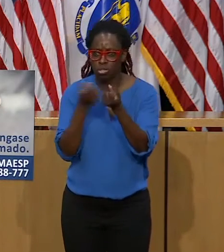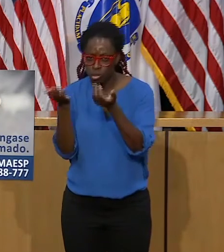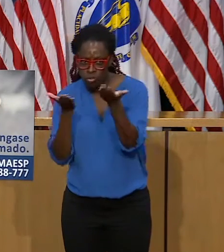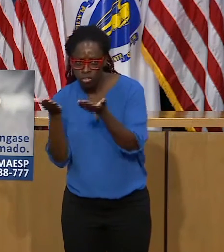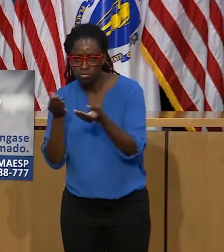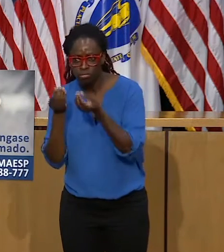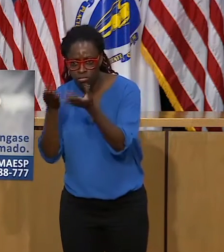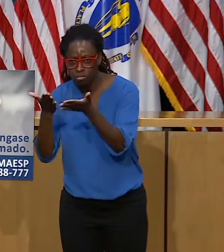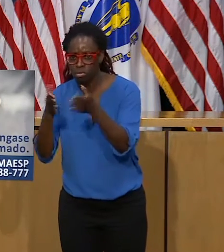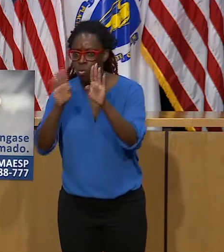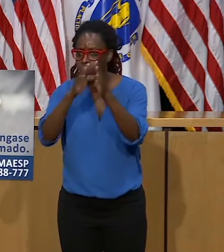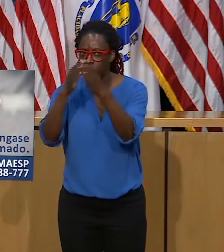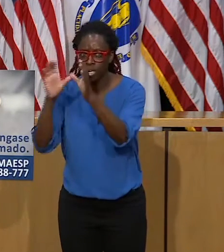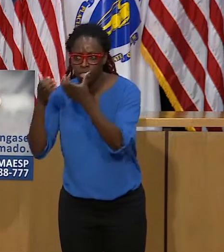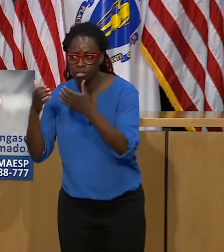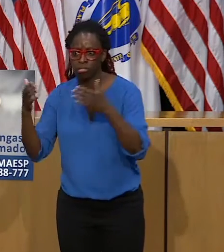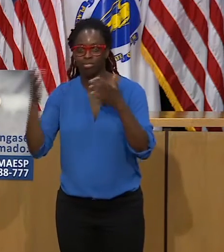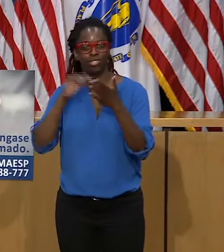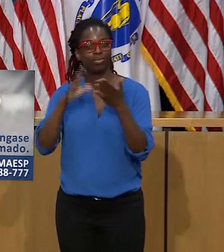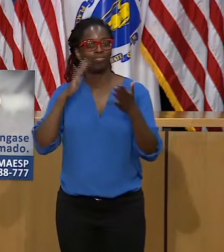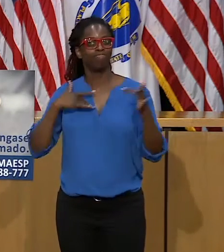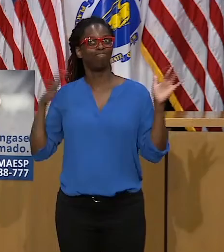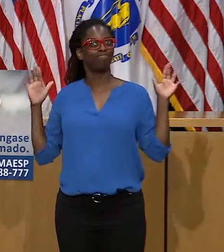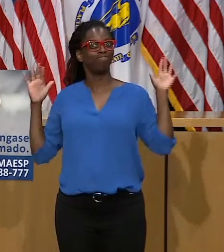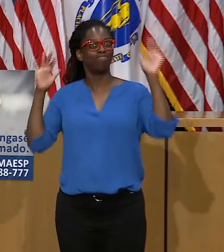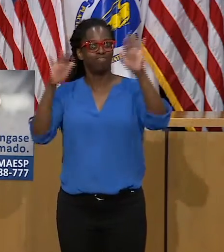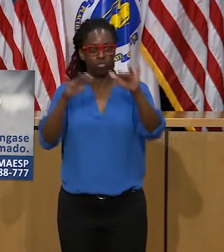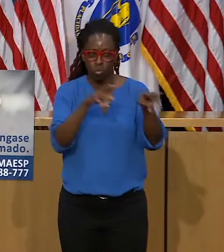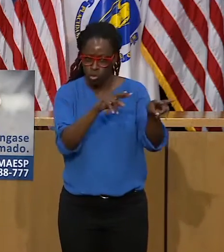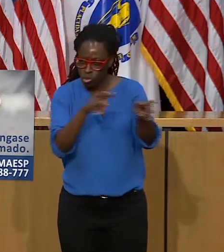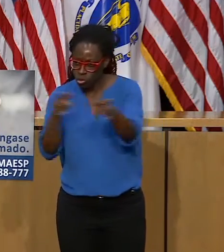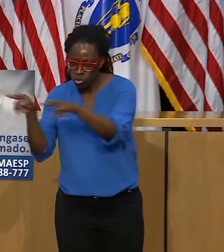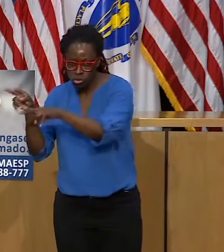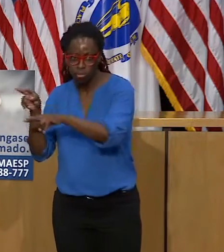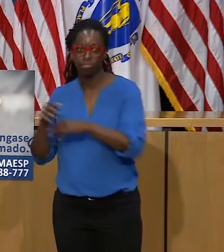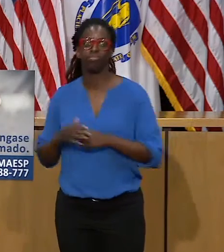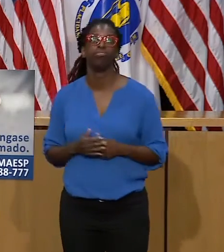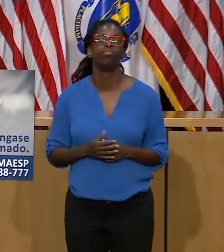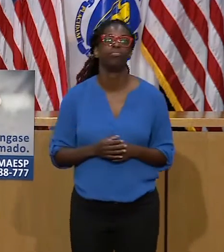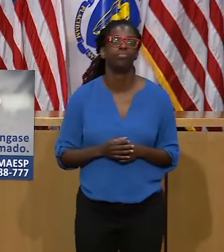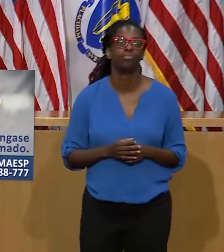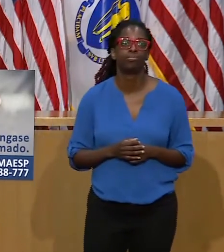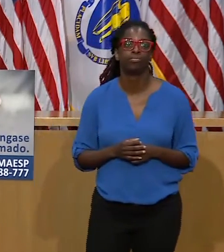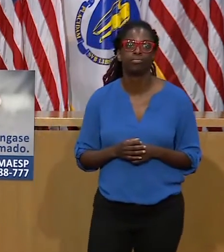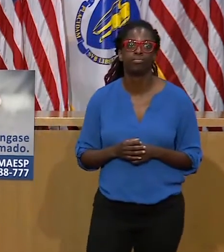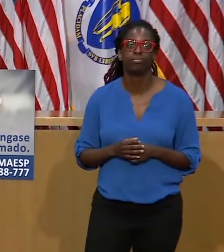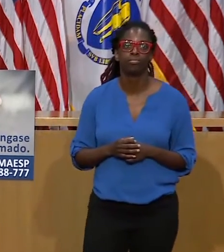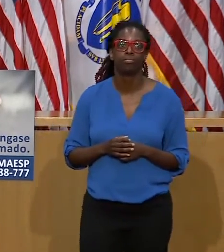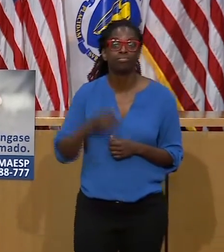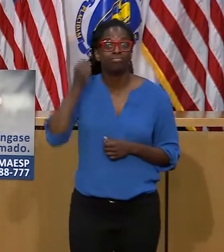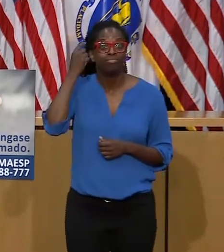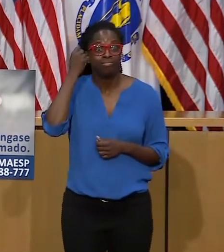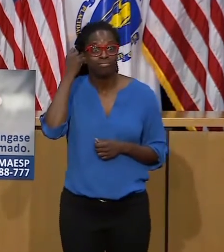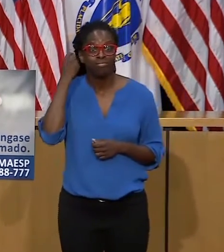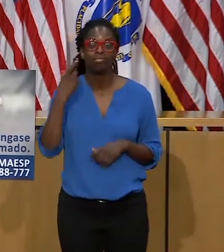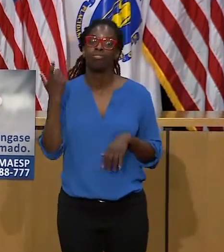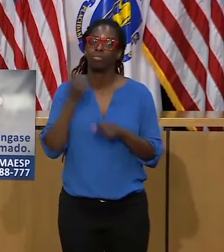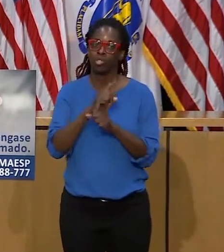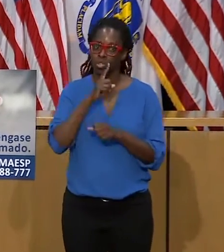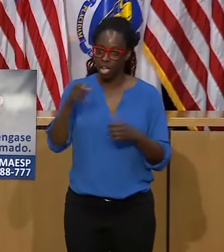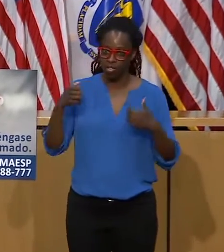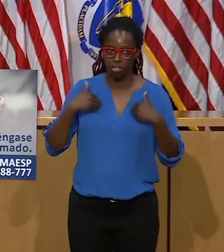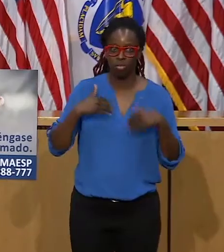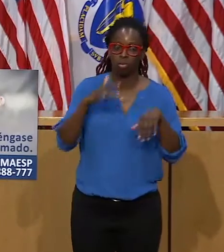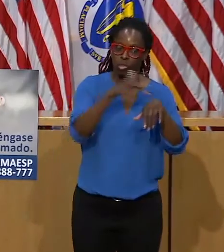that this work will require resources, and that districts will have to plan for those additional resources. We know